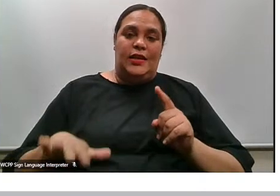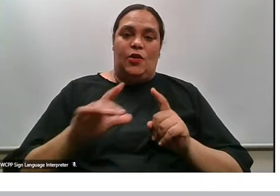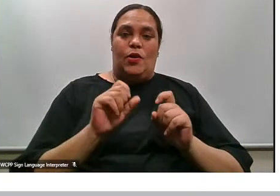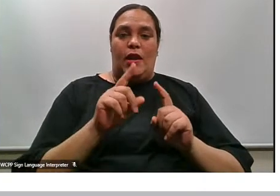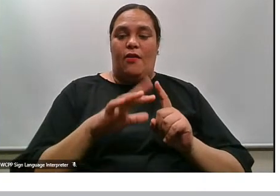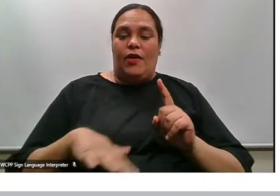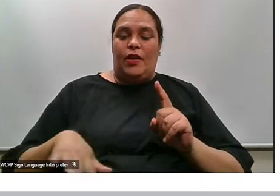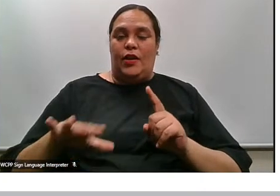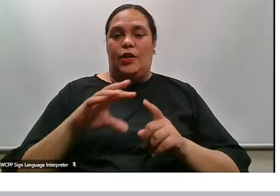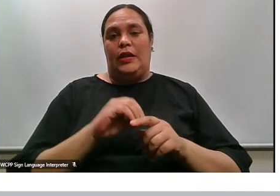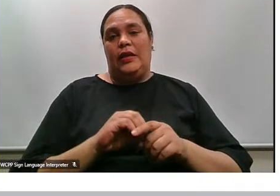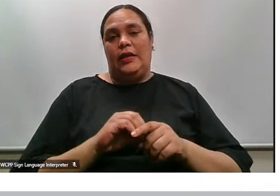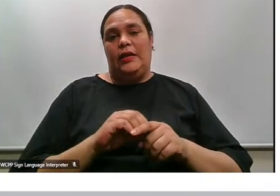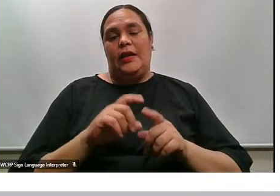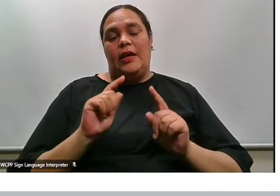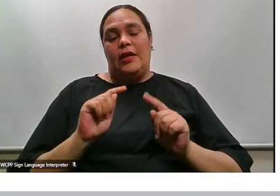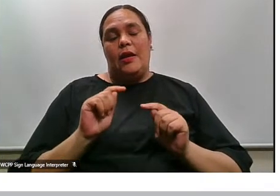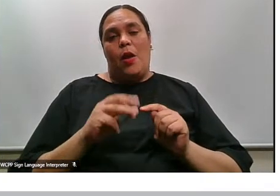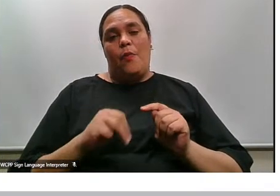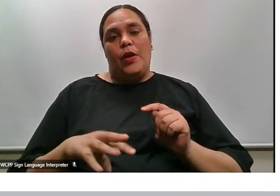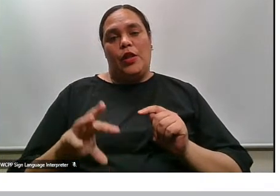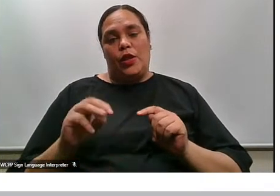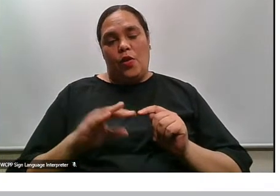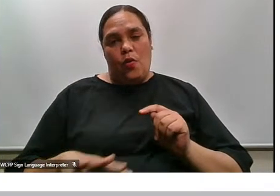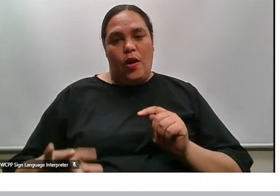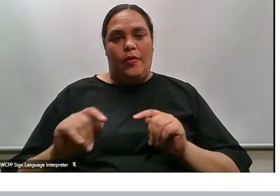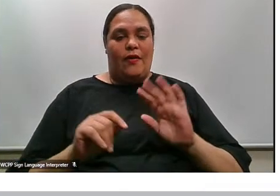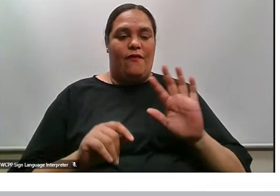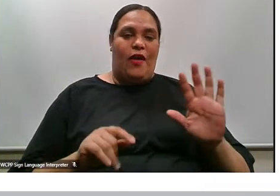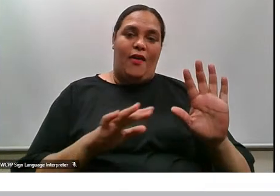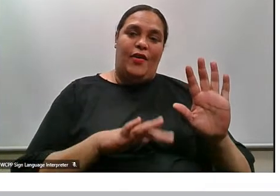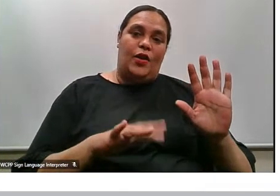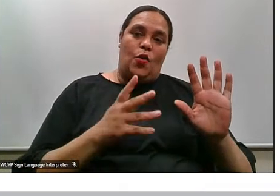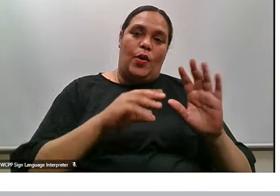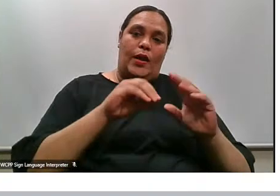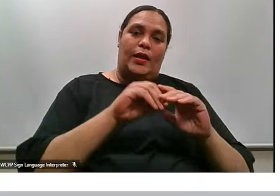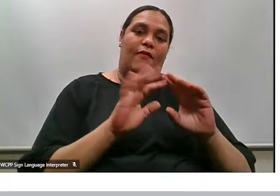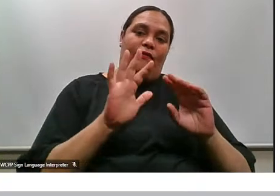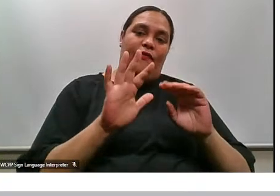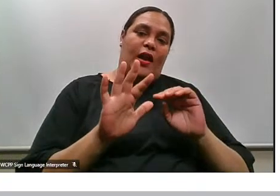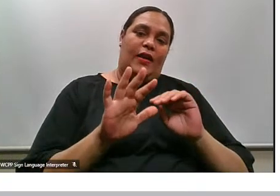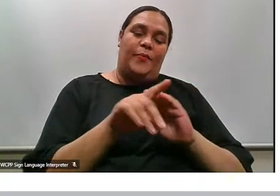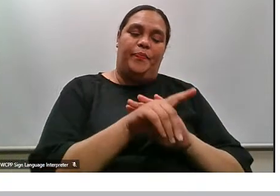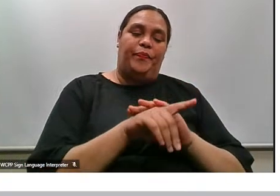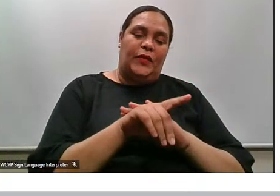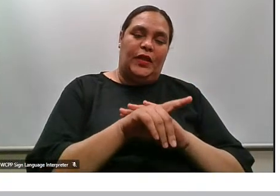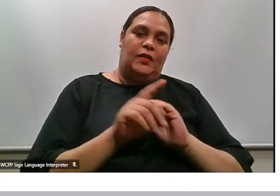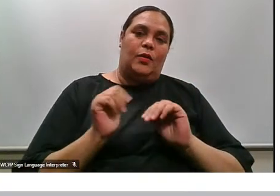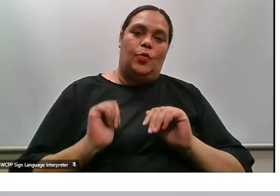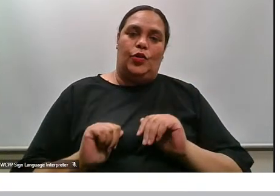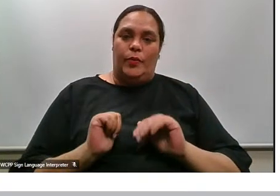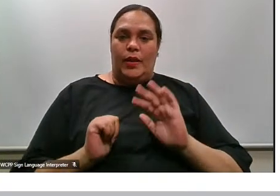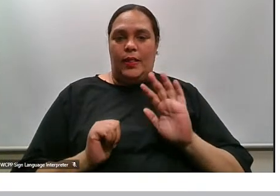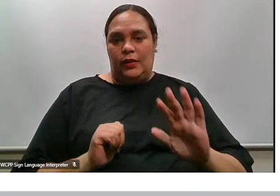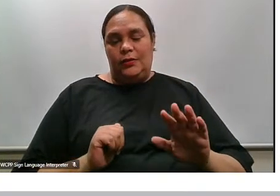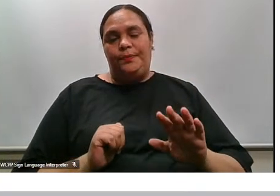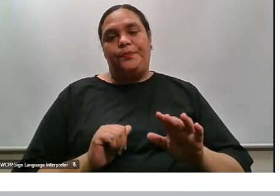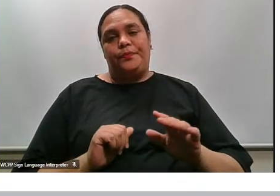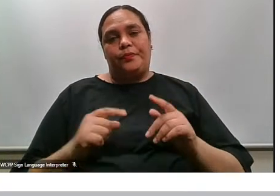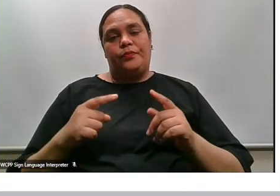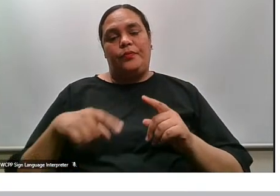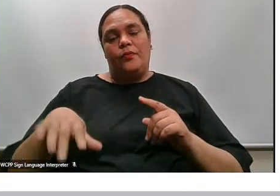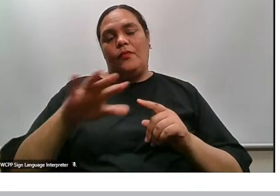areas are within the City of Cape Town Metropole, and then 5 areas within the 5 district municipalities across